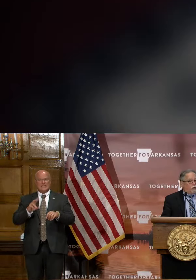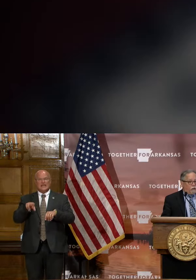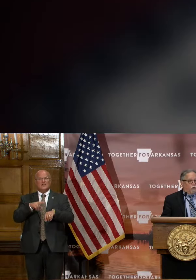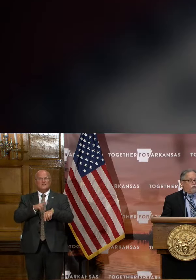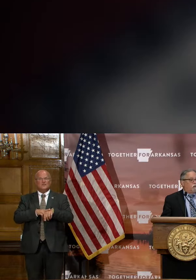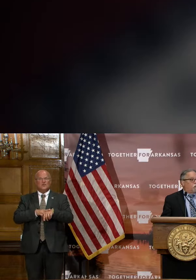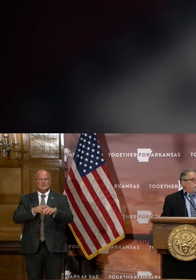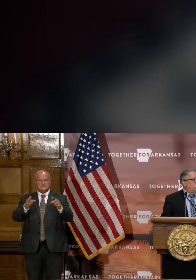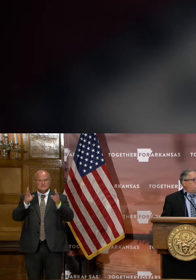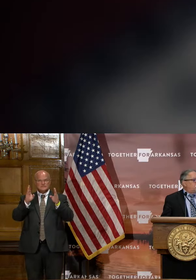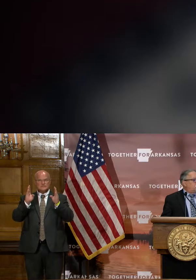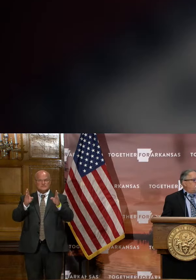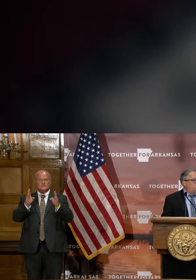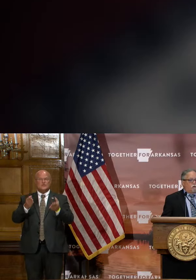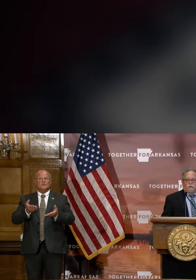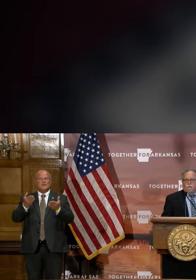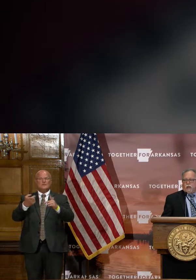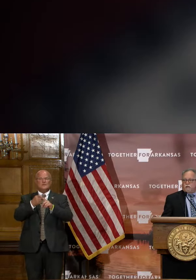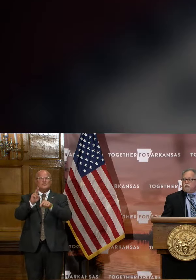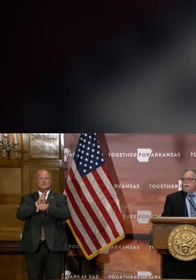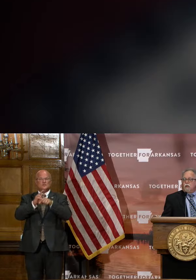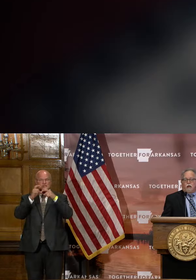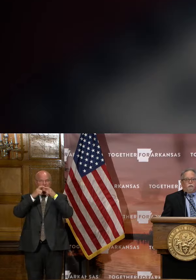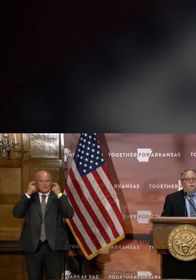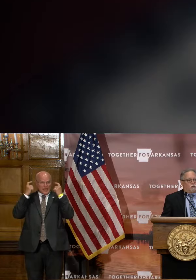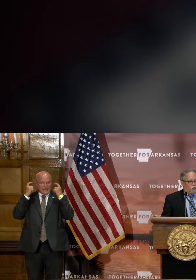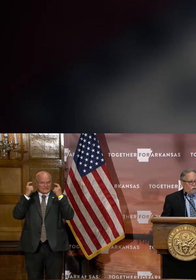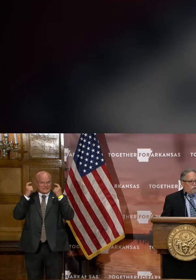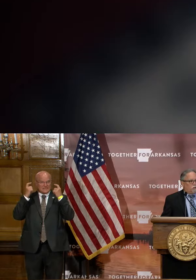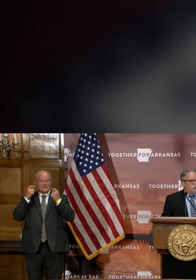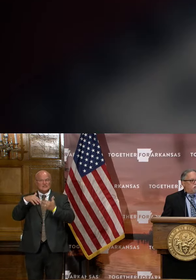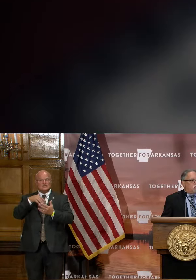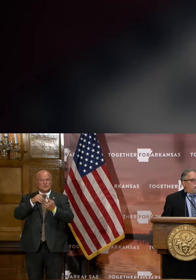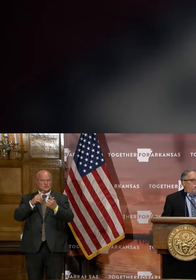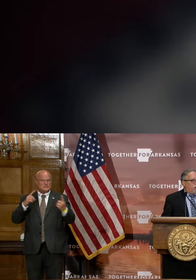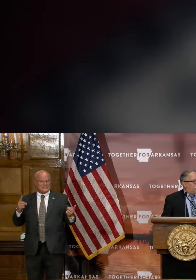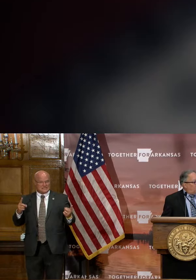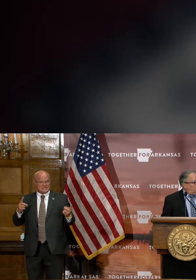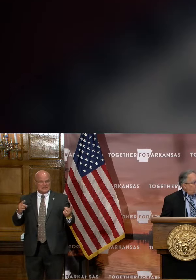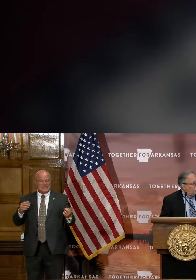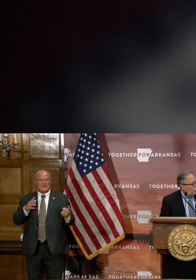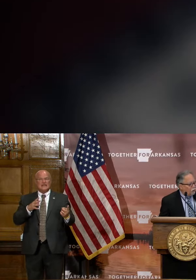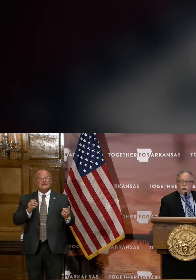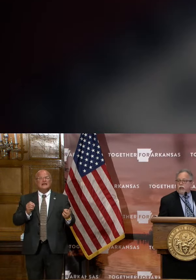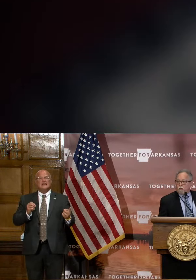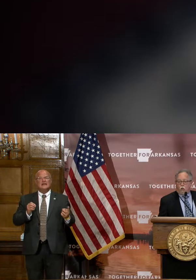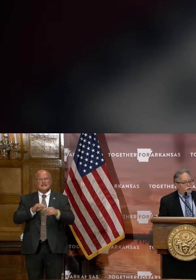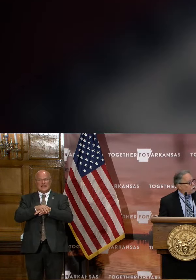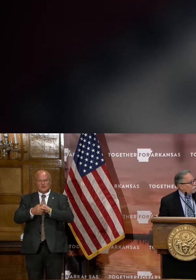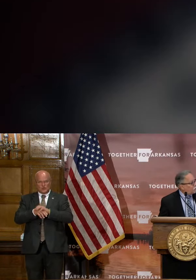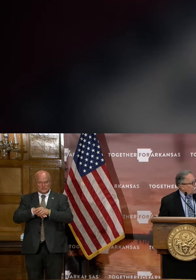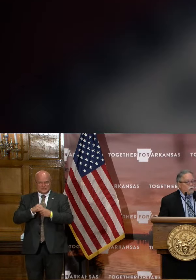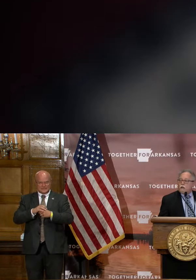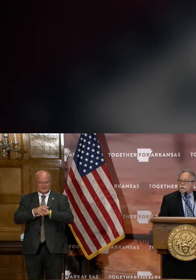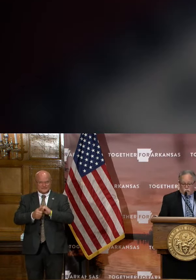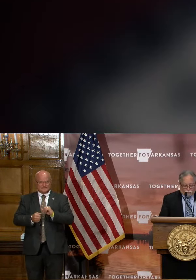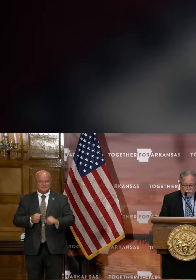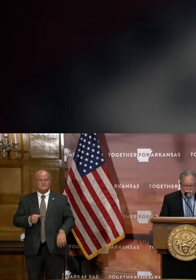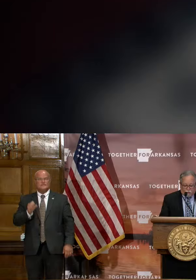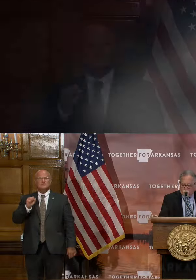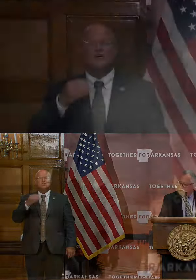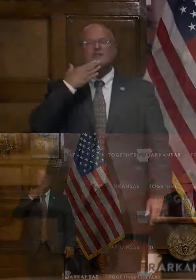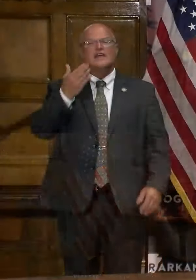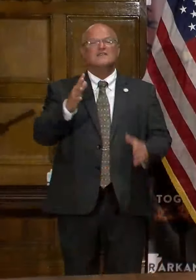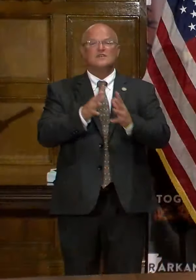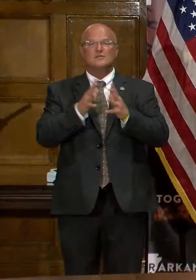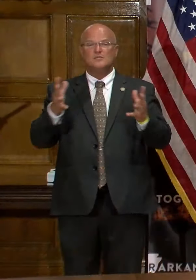course, adherence to the recommendations for the use of the mask, social distancing, and hand washing. So